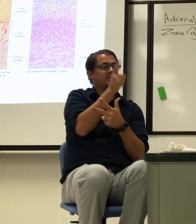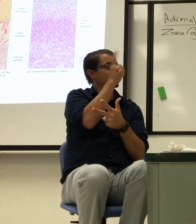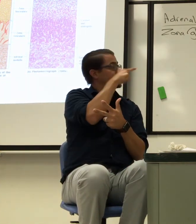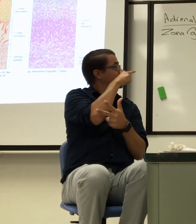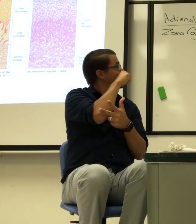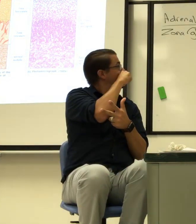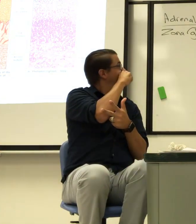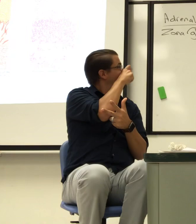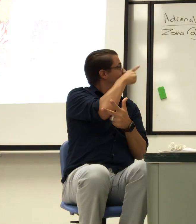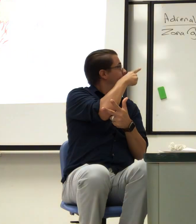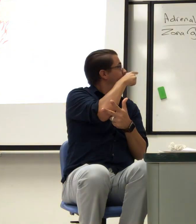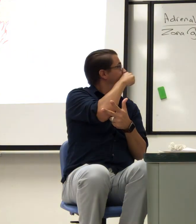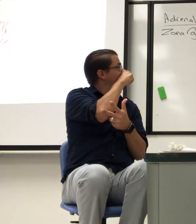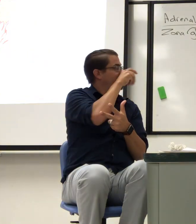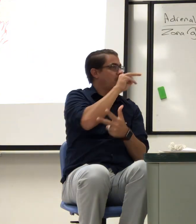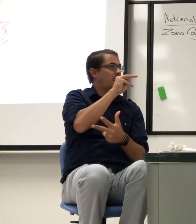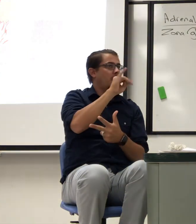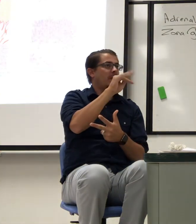mineral